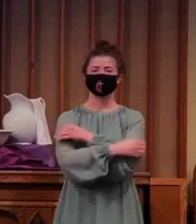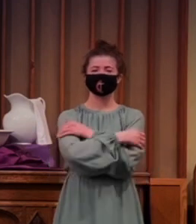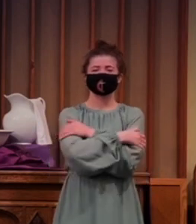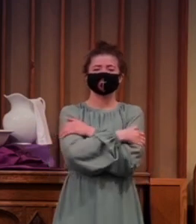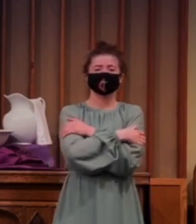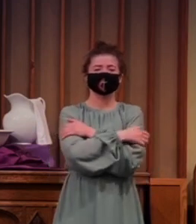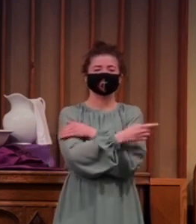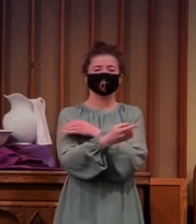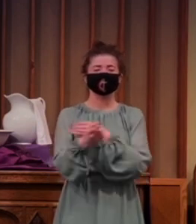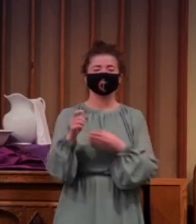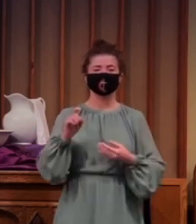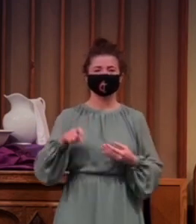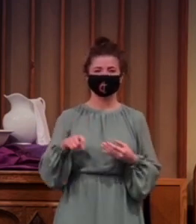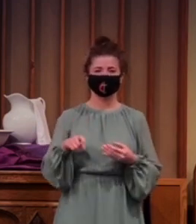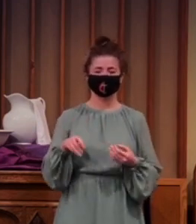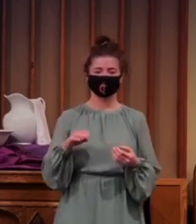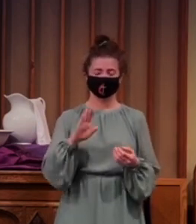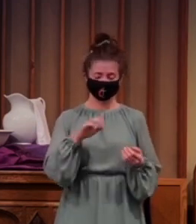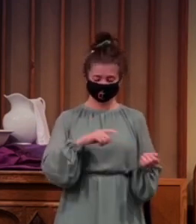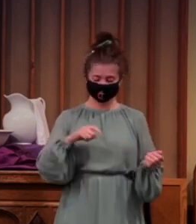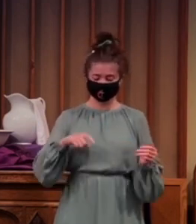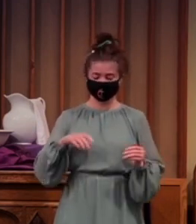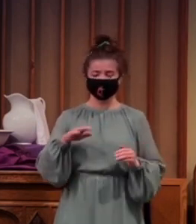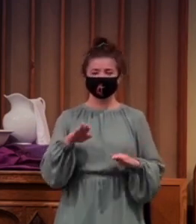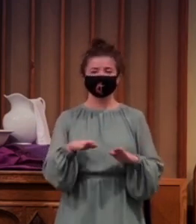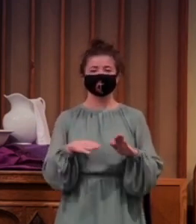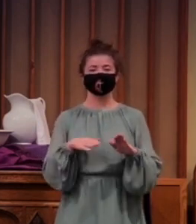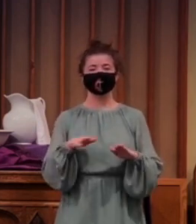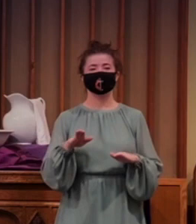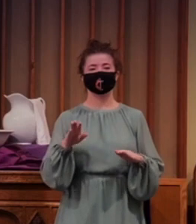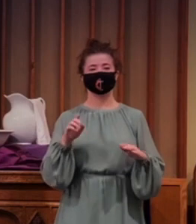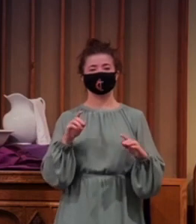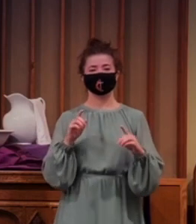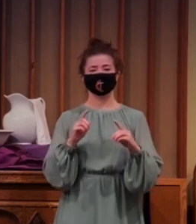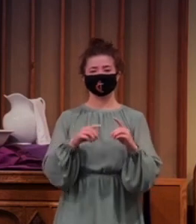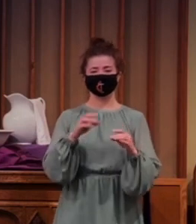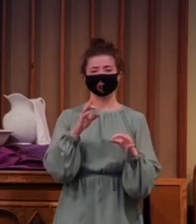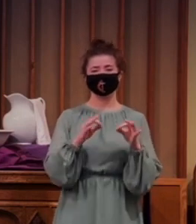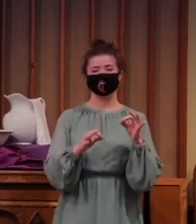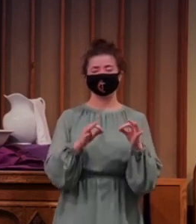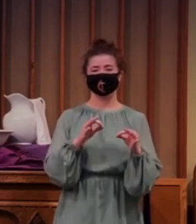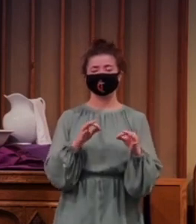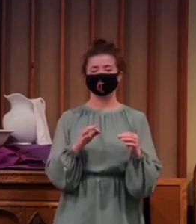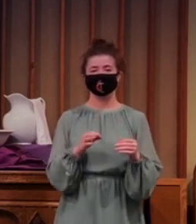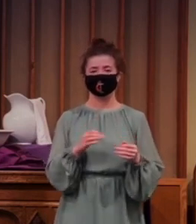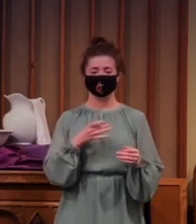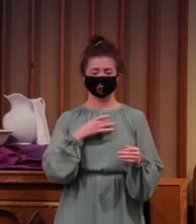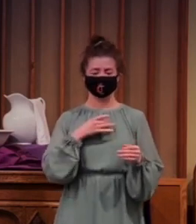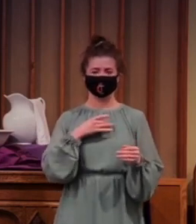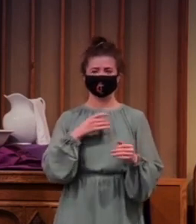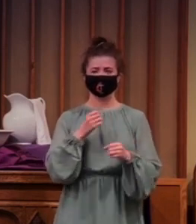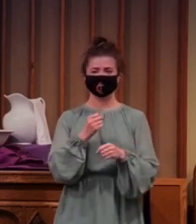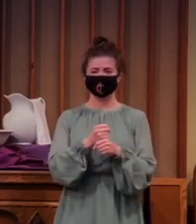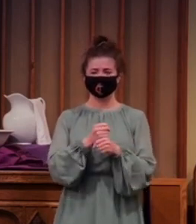And may your feet walk towards justice. May your heart trust its worth. And